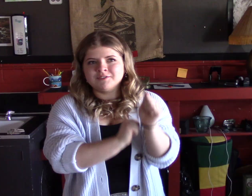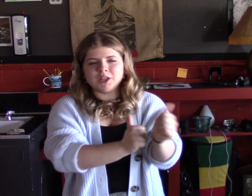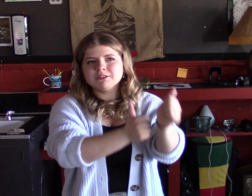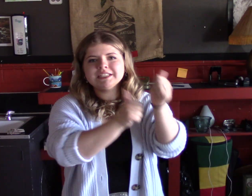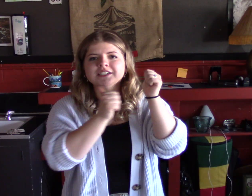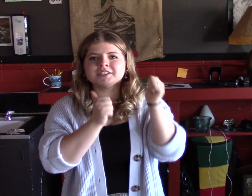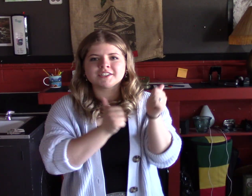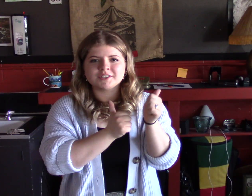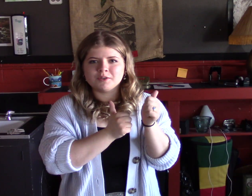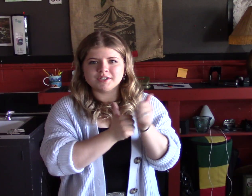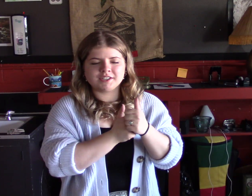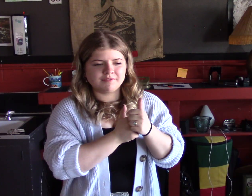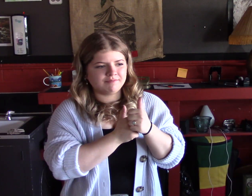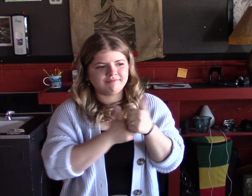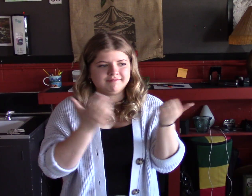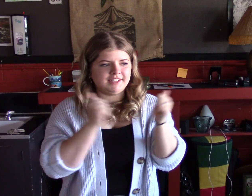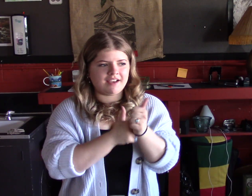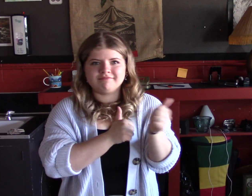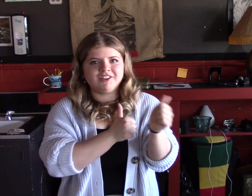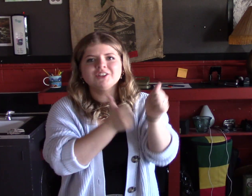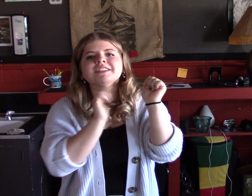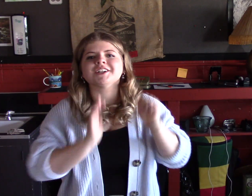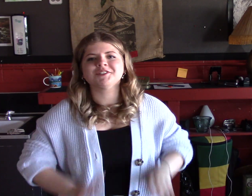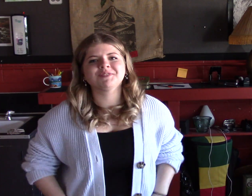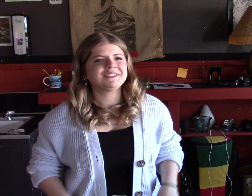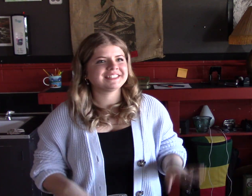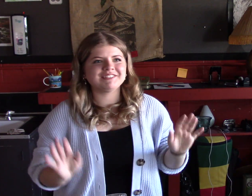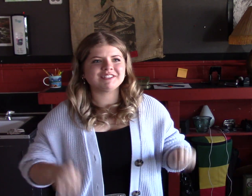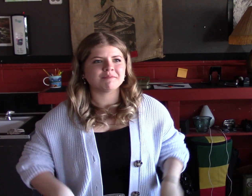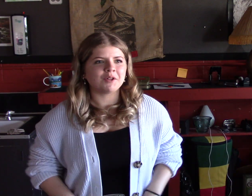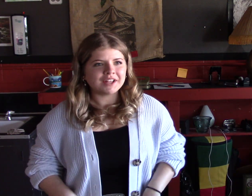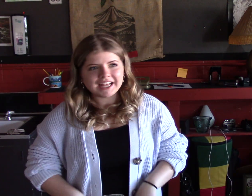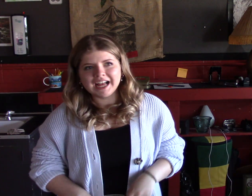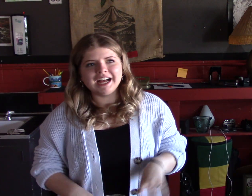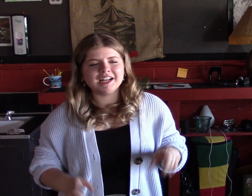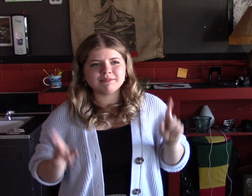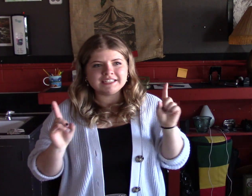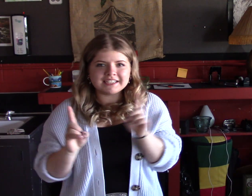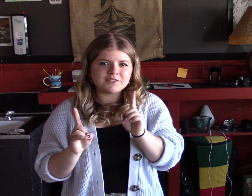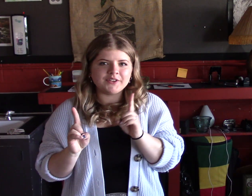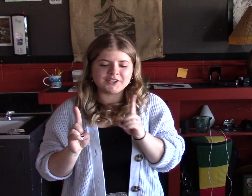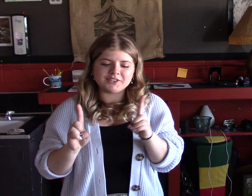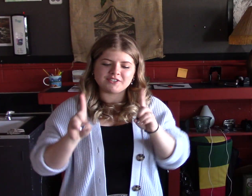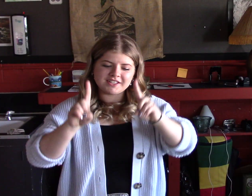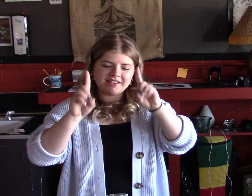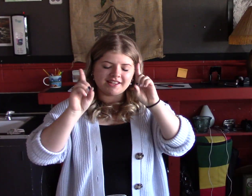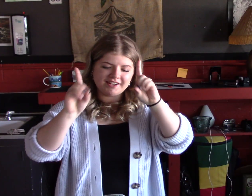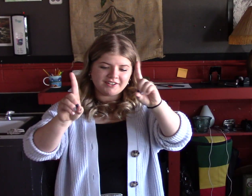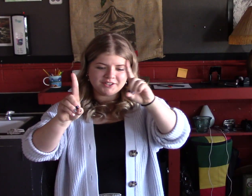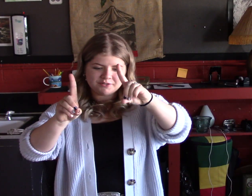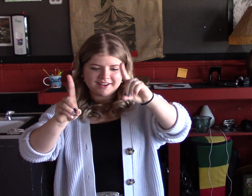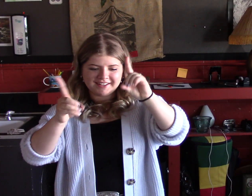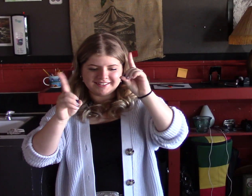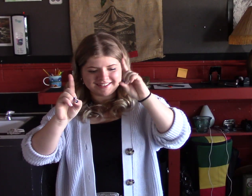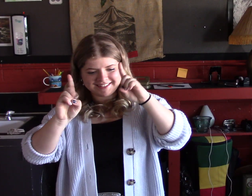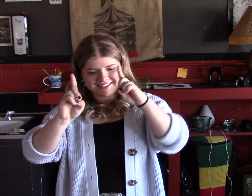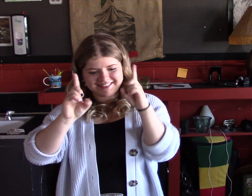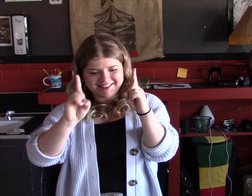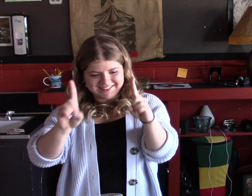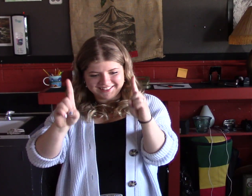follow a leader, or yeah, follow a leader. Let's keep it simple. Yeah. Index fingers, they are your friends. They mean a lot